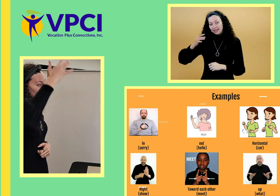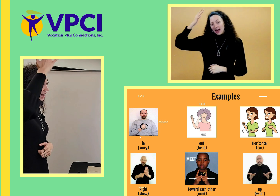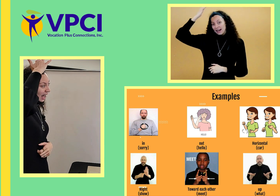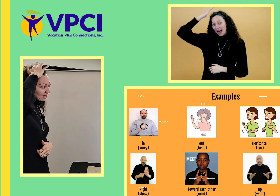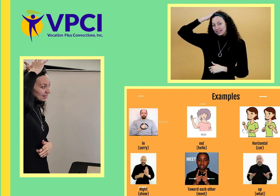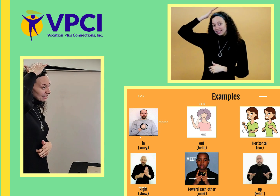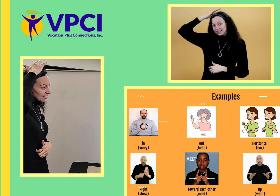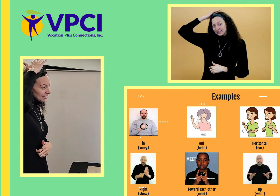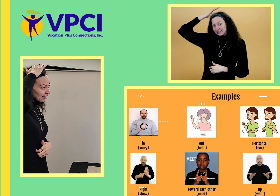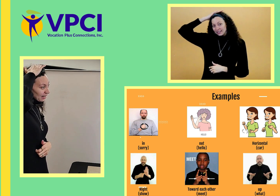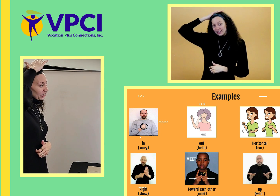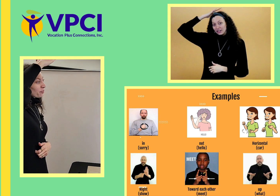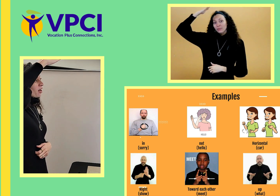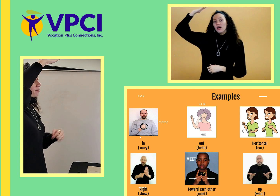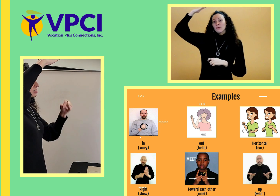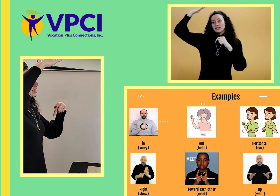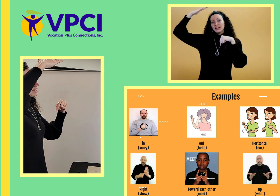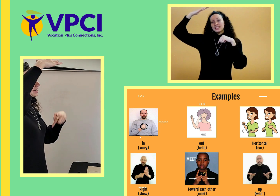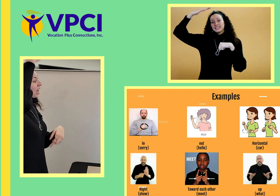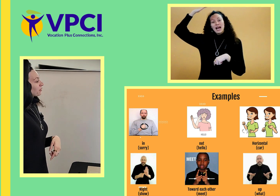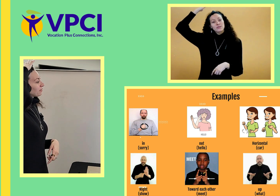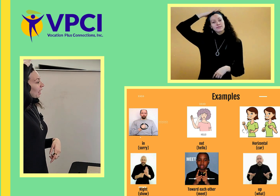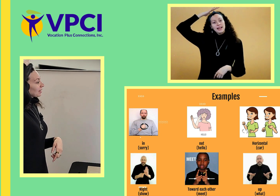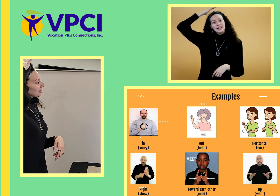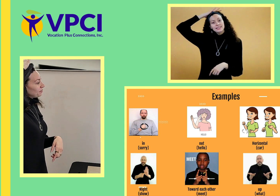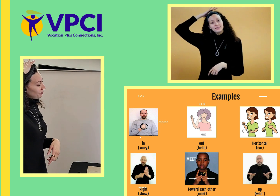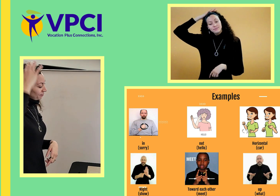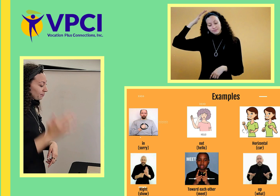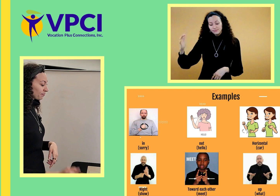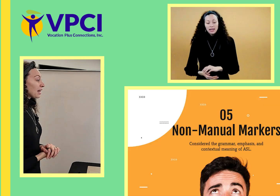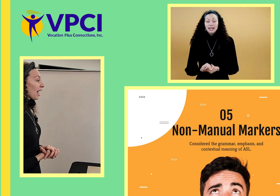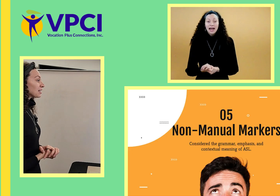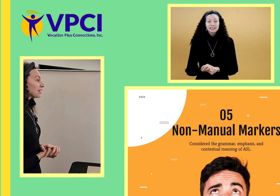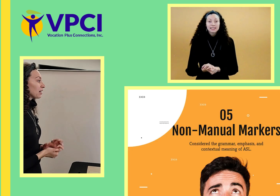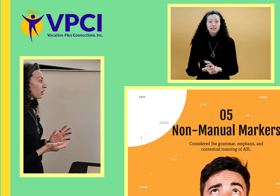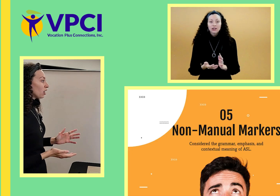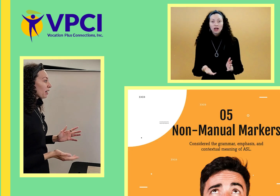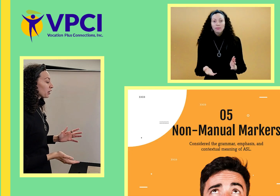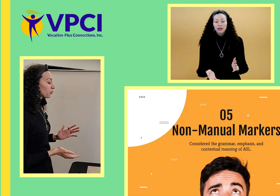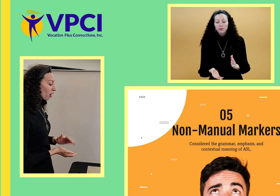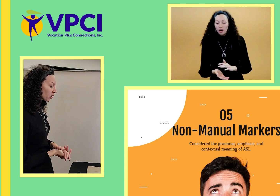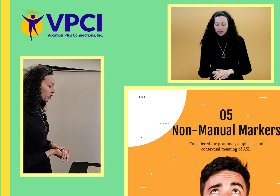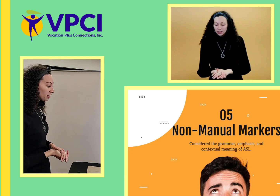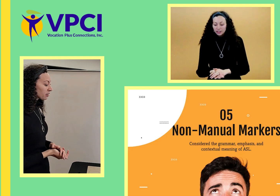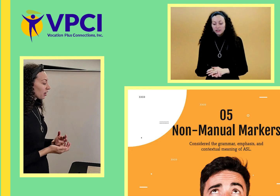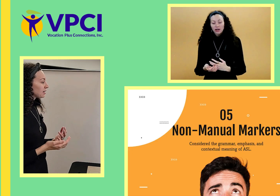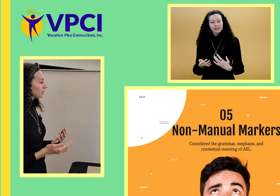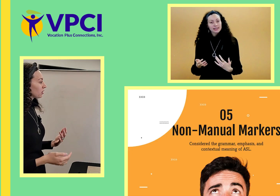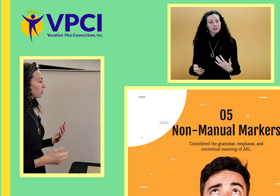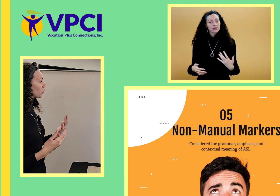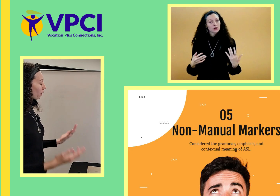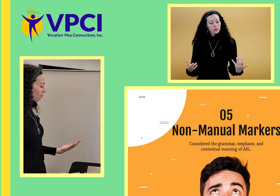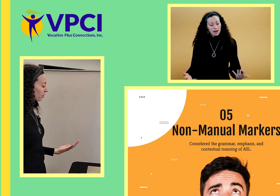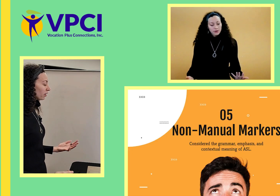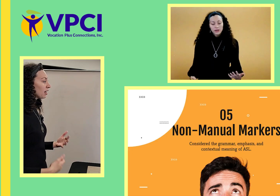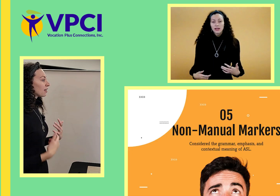the sign hat, your palm is facing down, hat. Lastly, the non-manual markers are